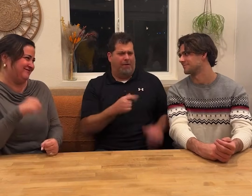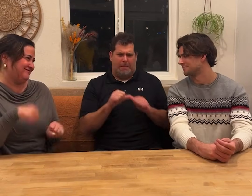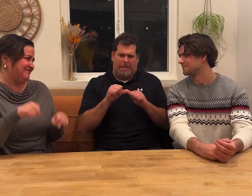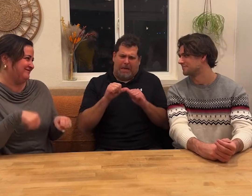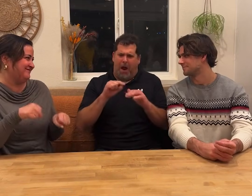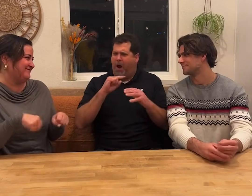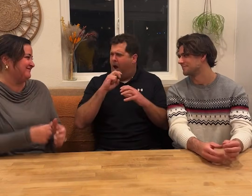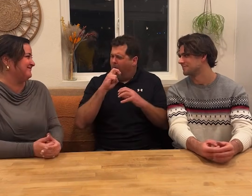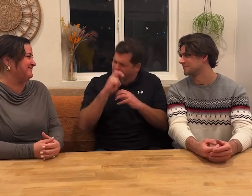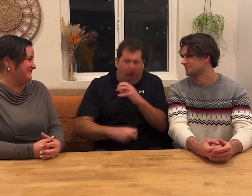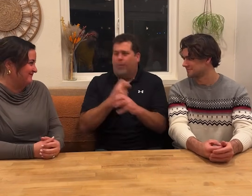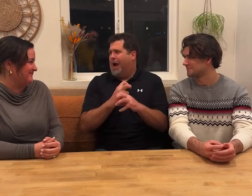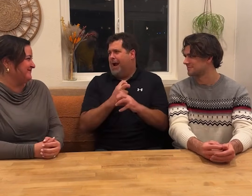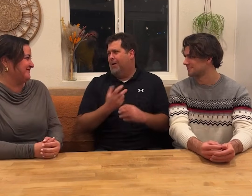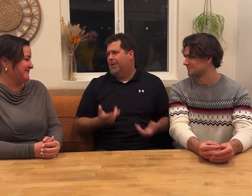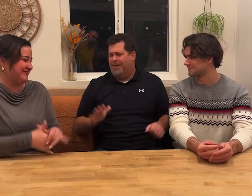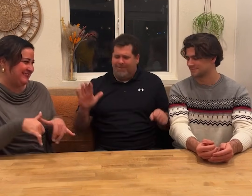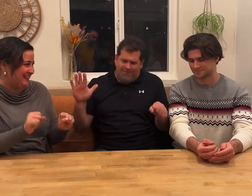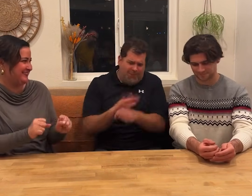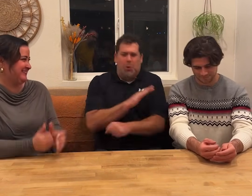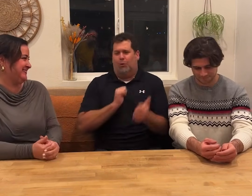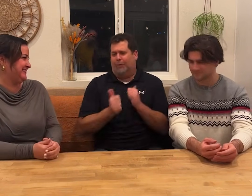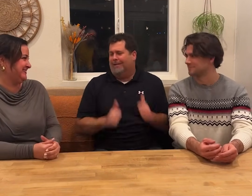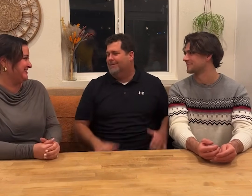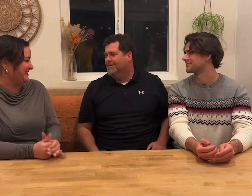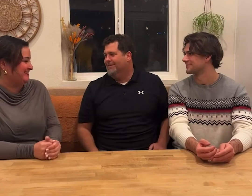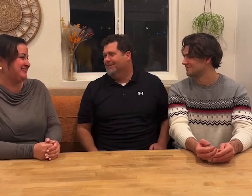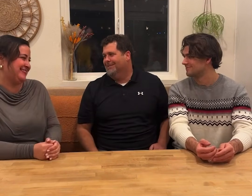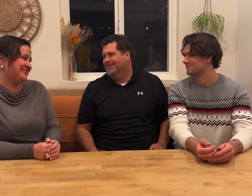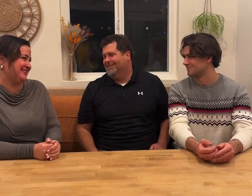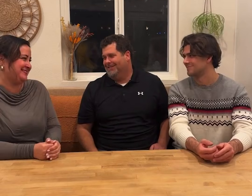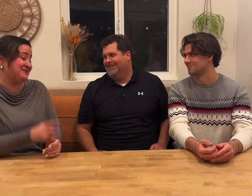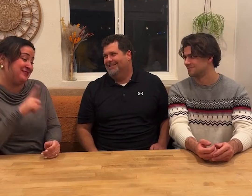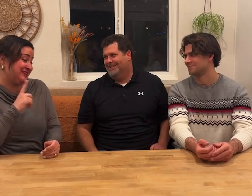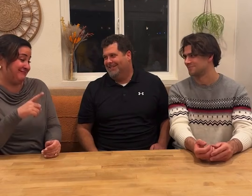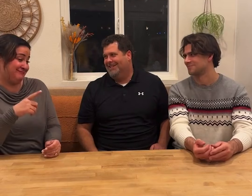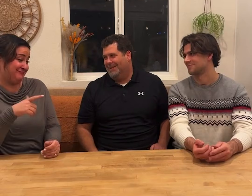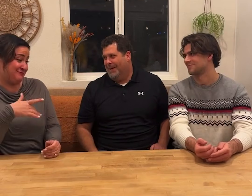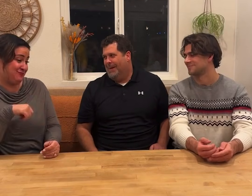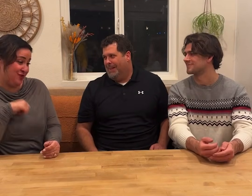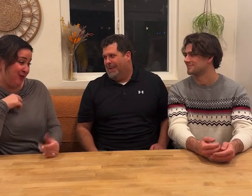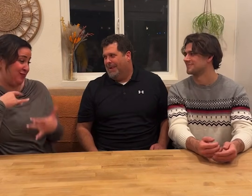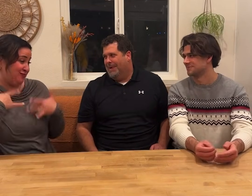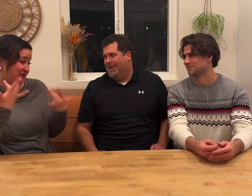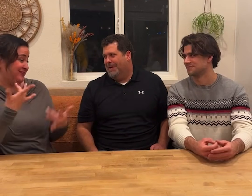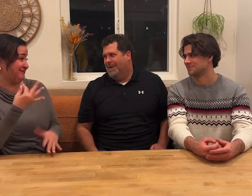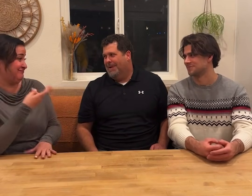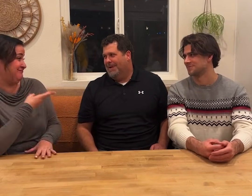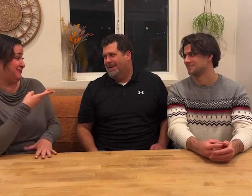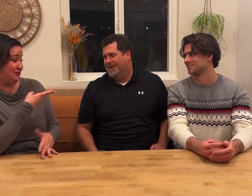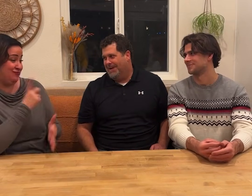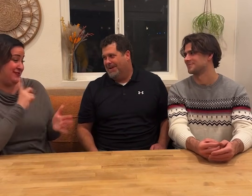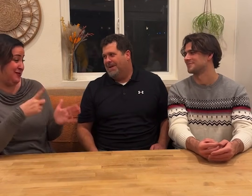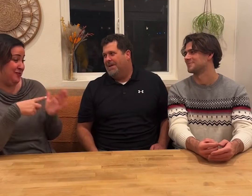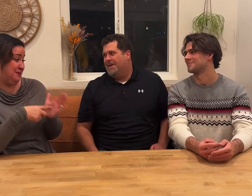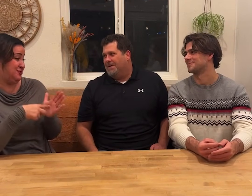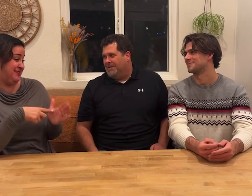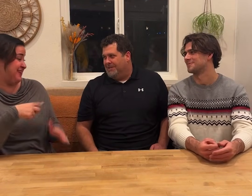are so proud of us that we made it the entire race. So I know that pride is there. Proud and thrilled. You